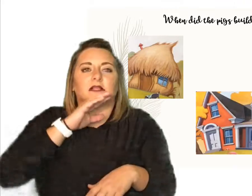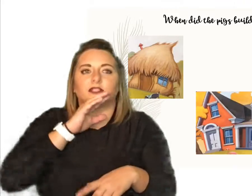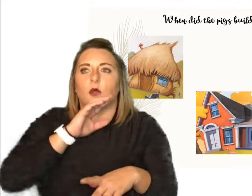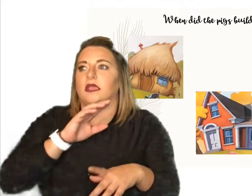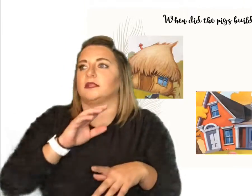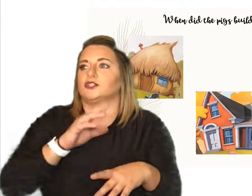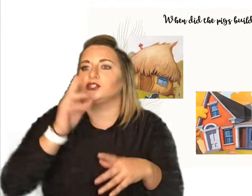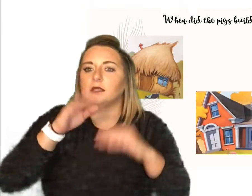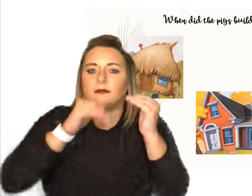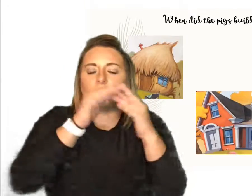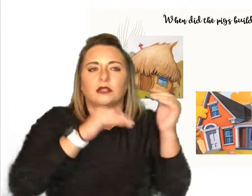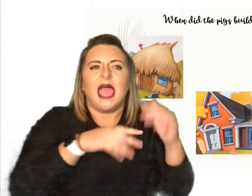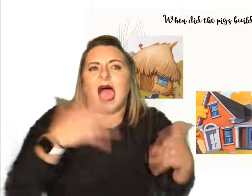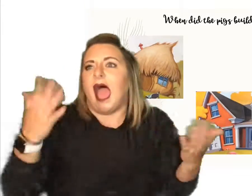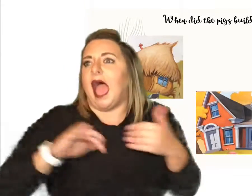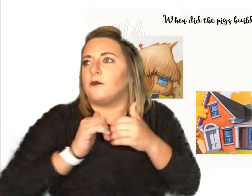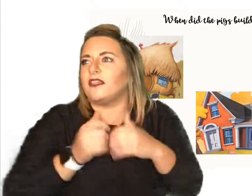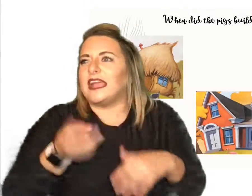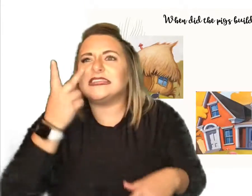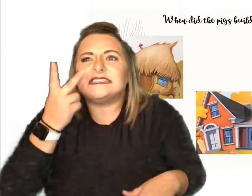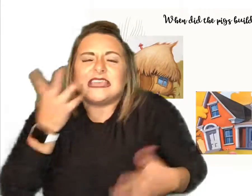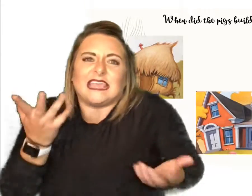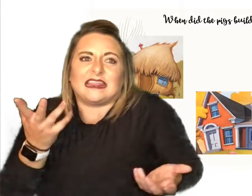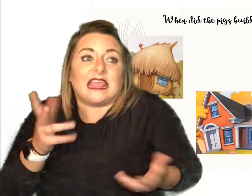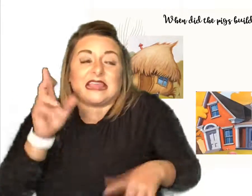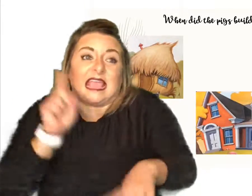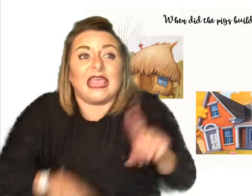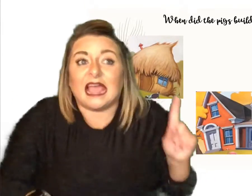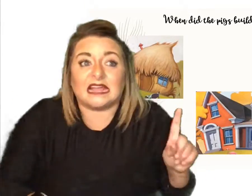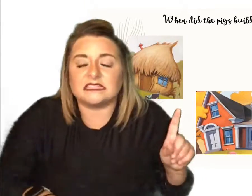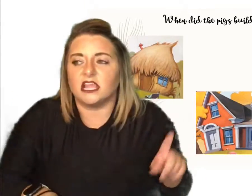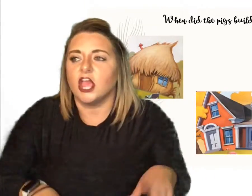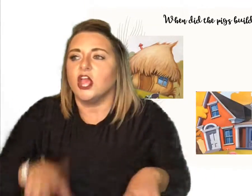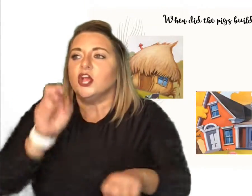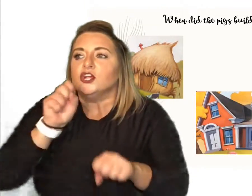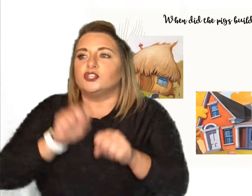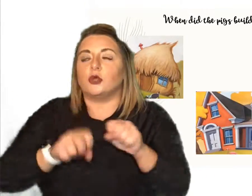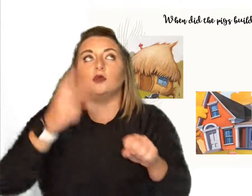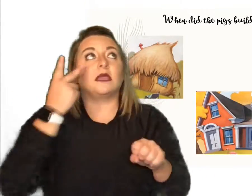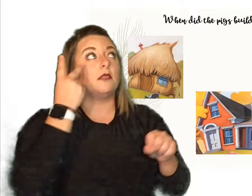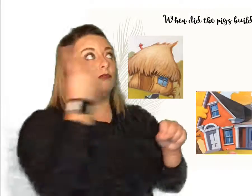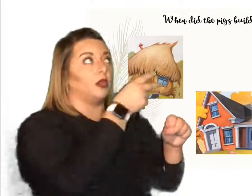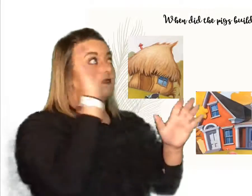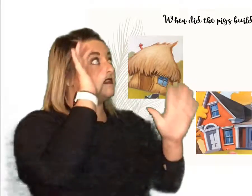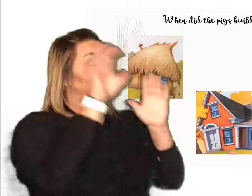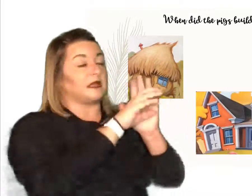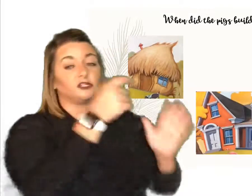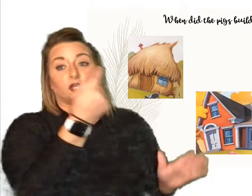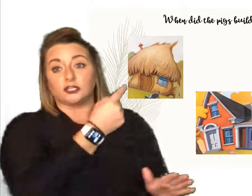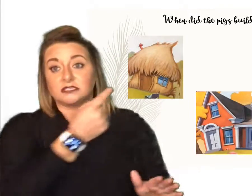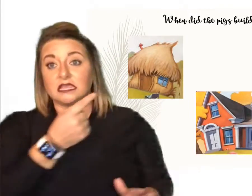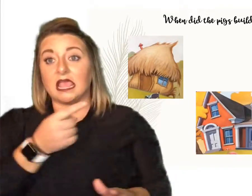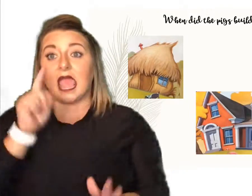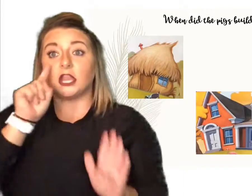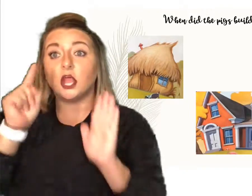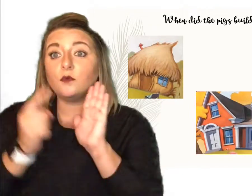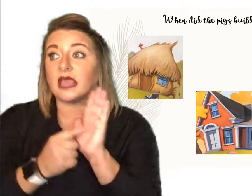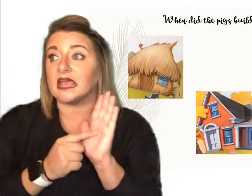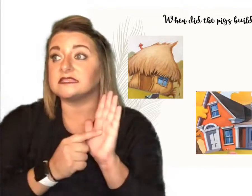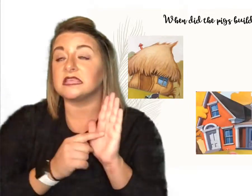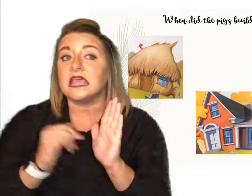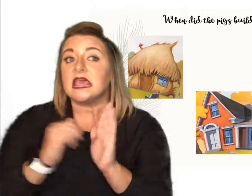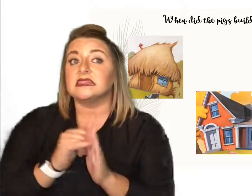the pigs going to build? How are they going to see? They can't. So you can look at these pictures